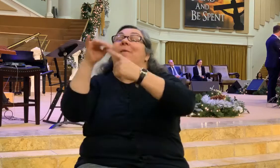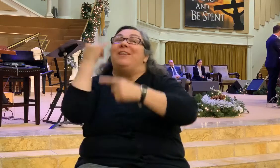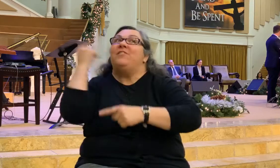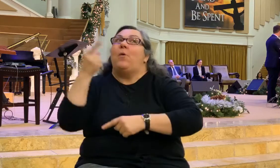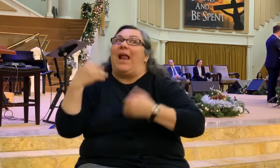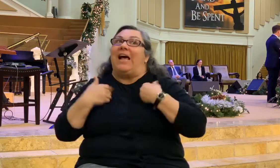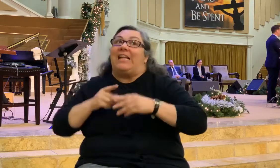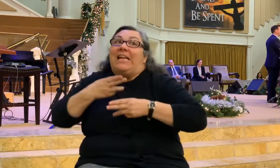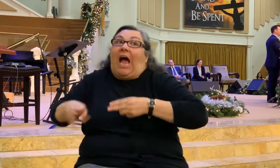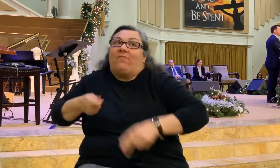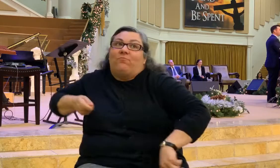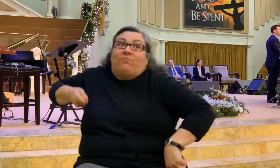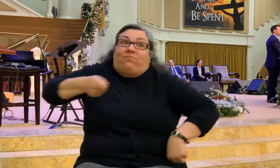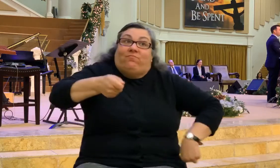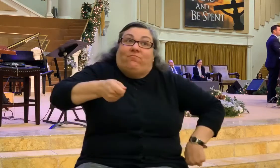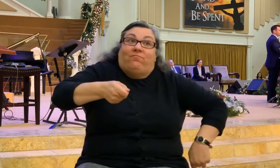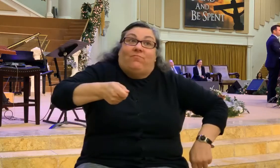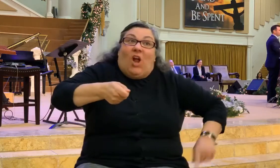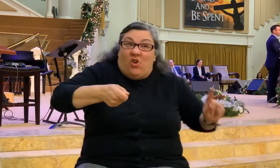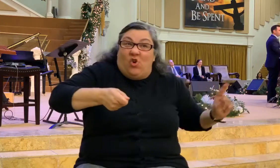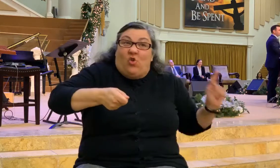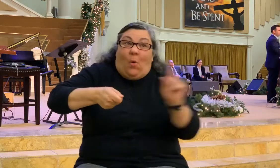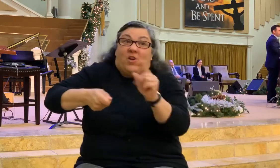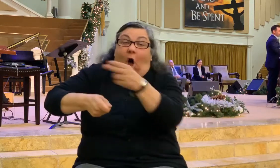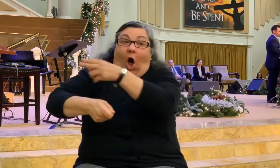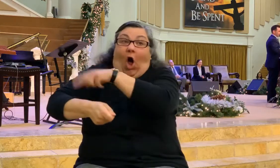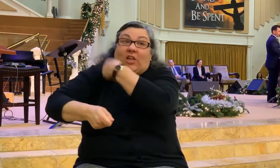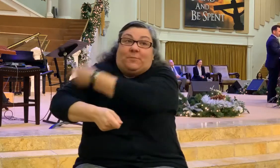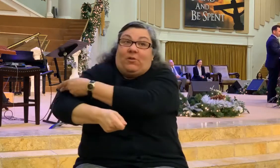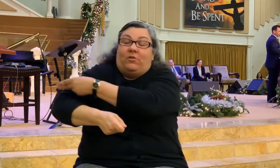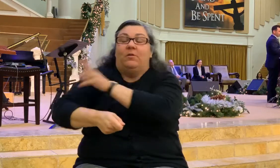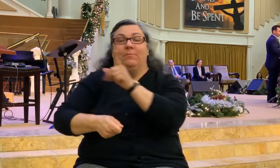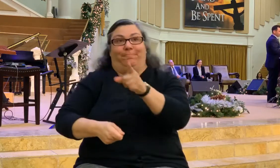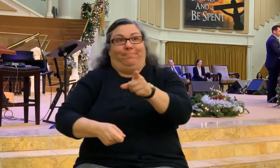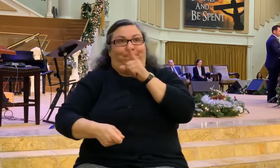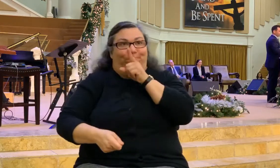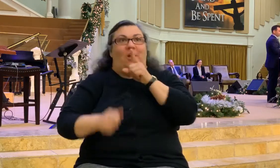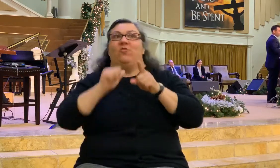shoulder, and you are on your way to the hospital, do not call me.